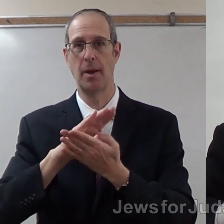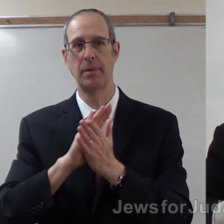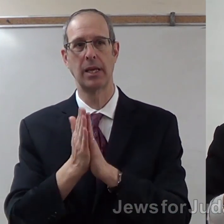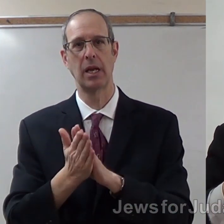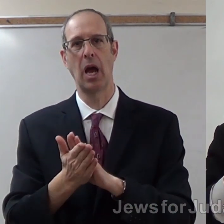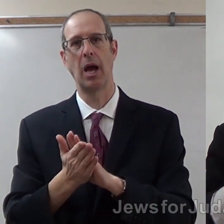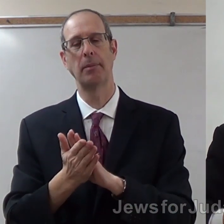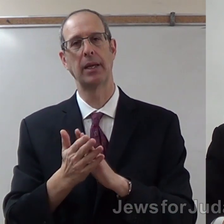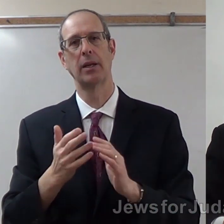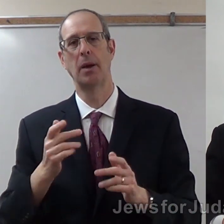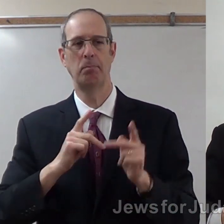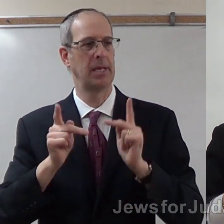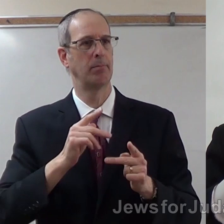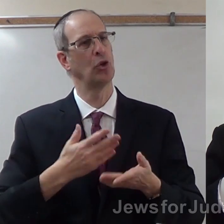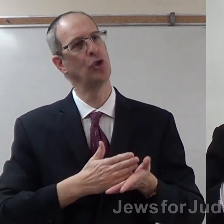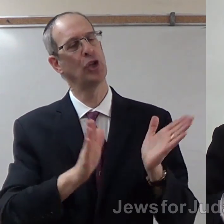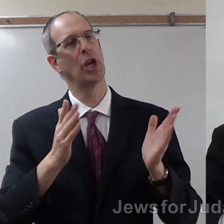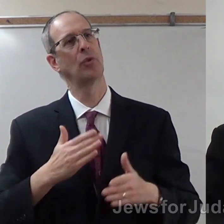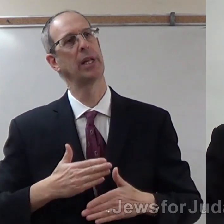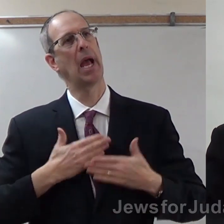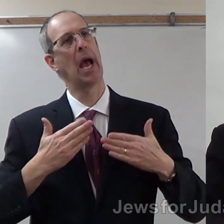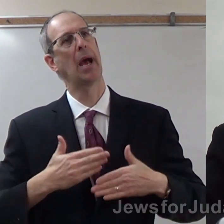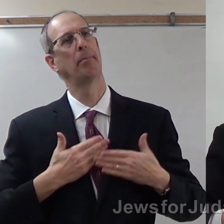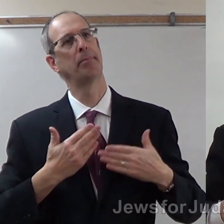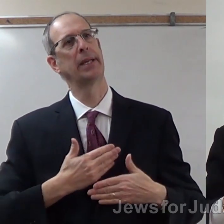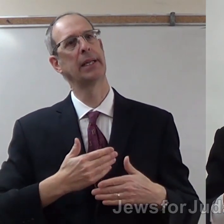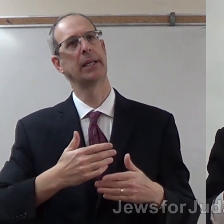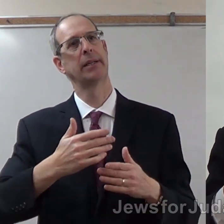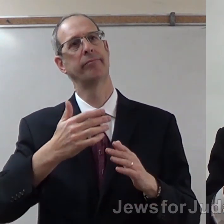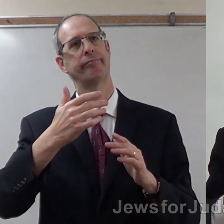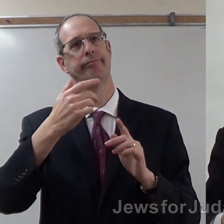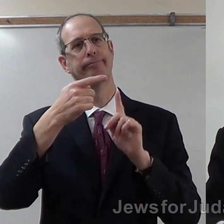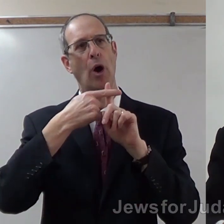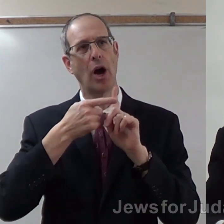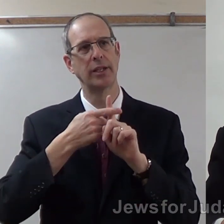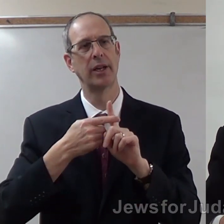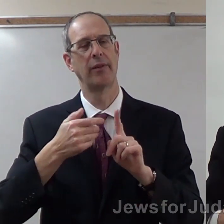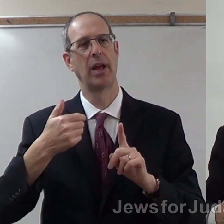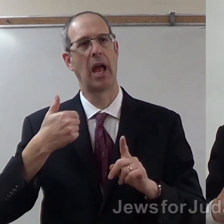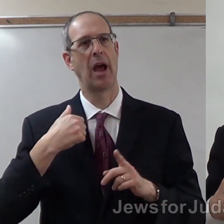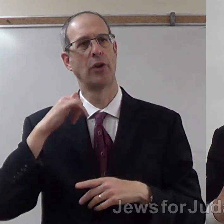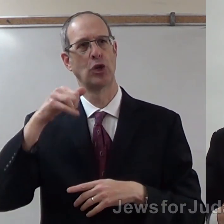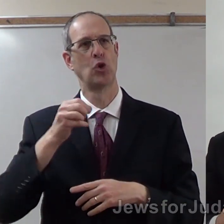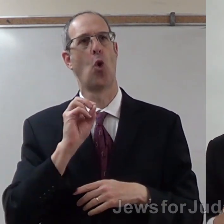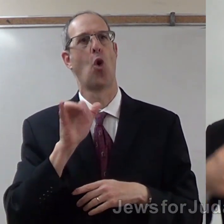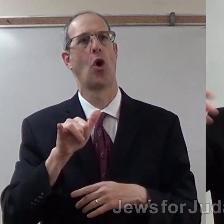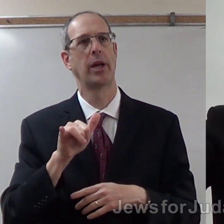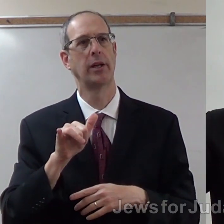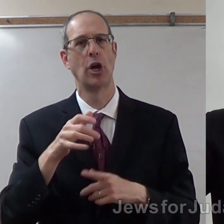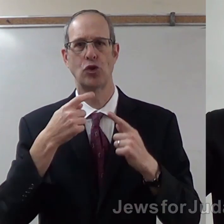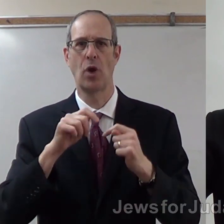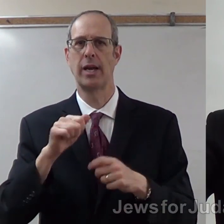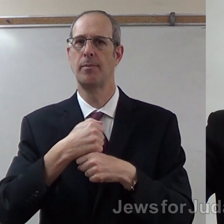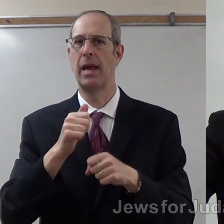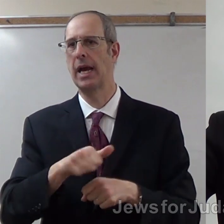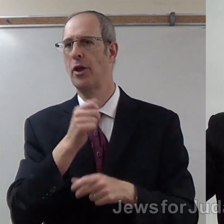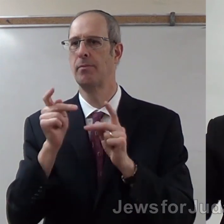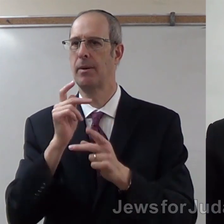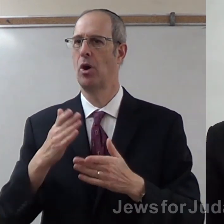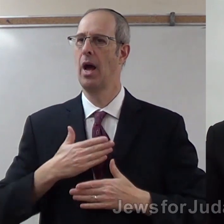becoming people that are happier and more positive and have more joy and are trying to make other people